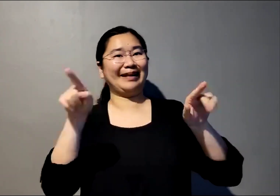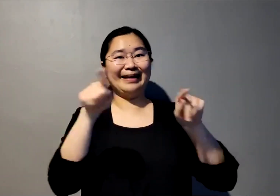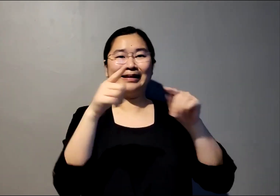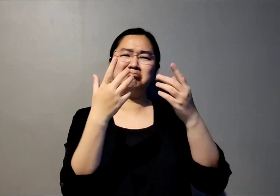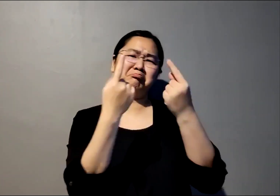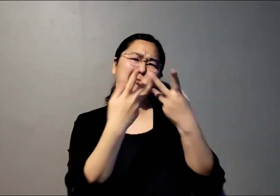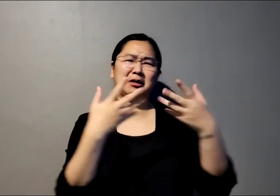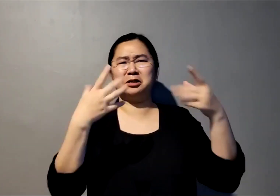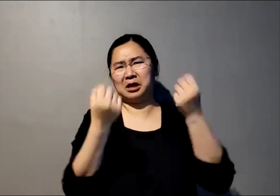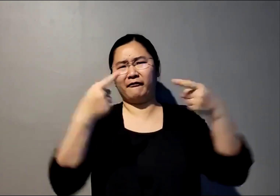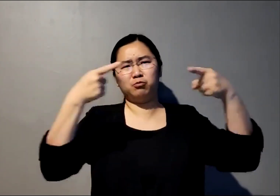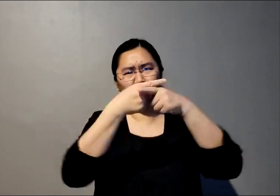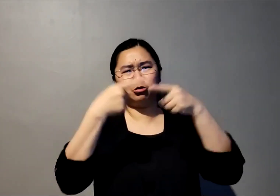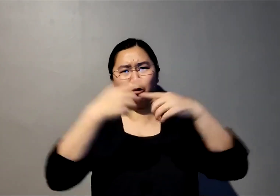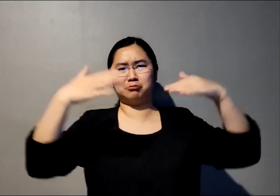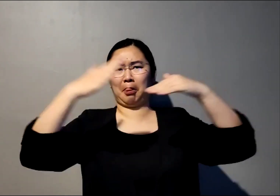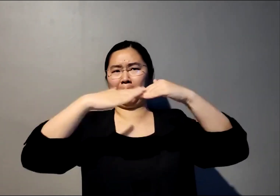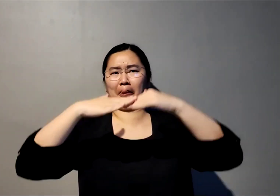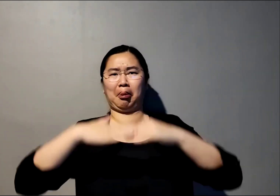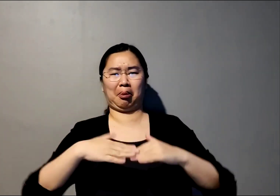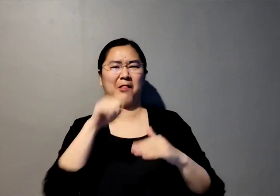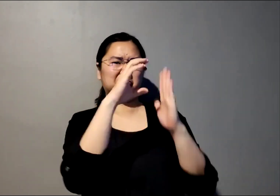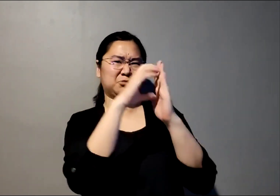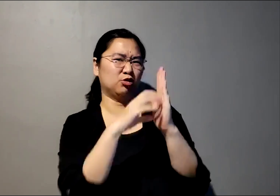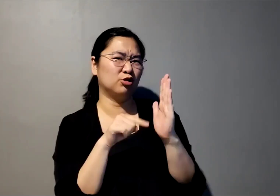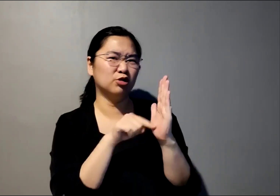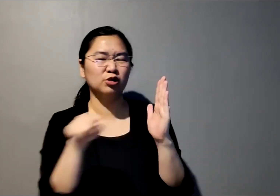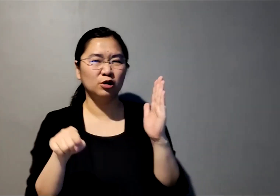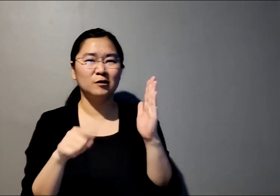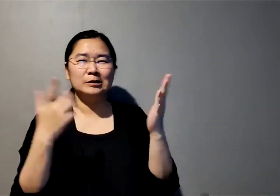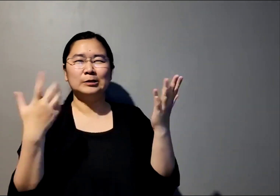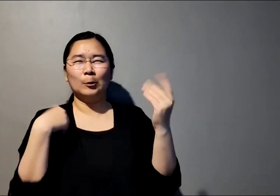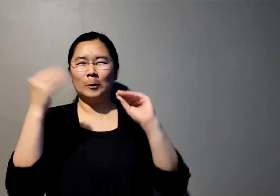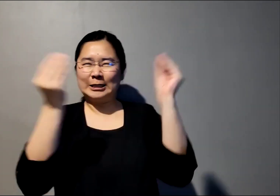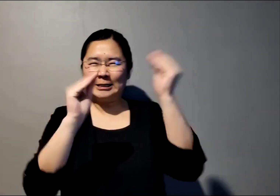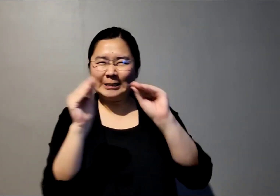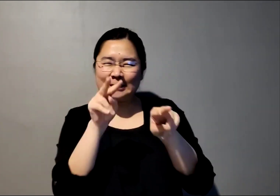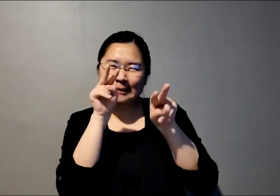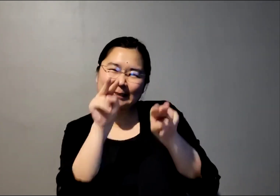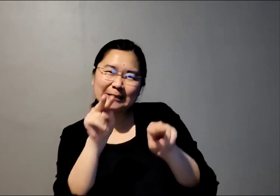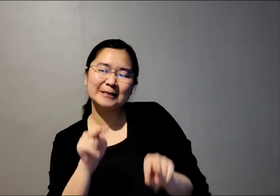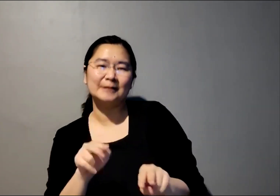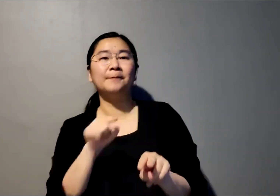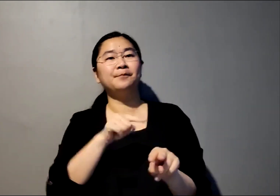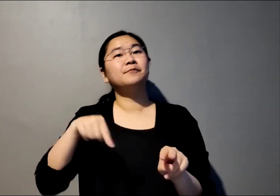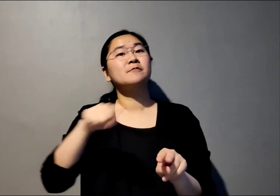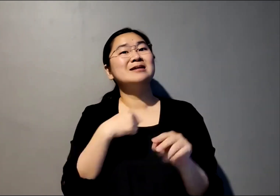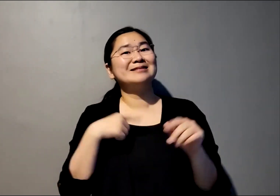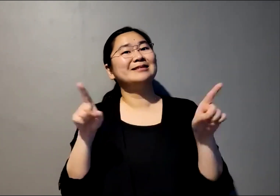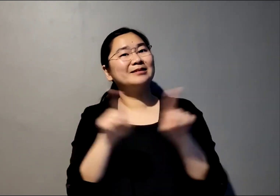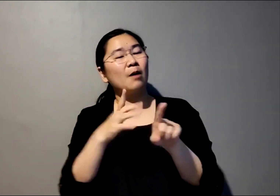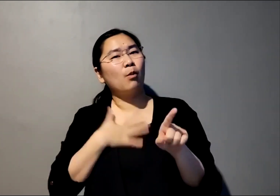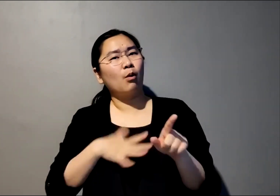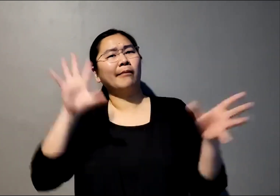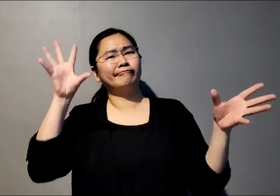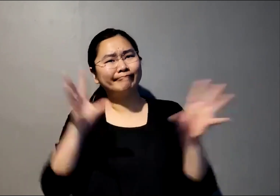derived from the Organization of Economic Cooperation Development, OECD. And